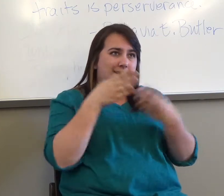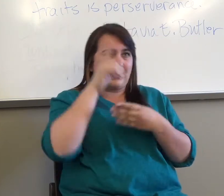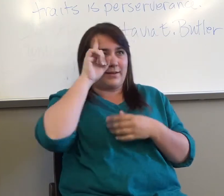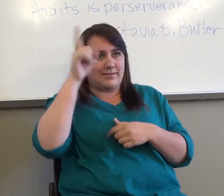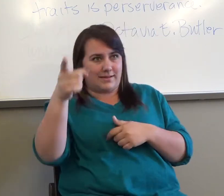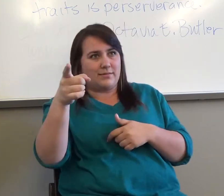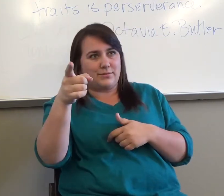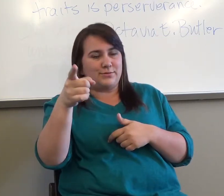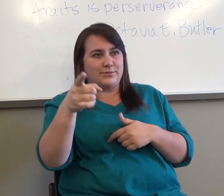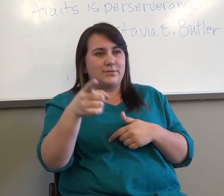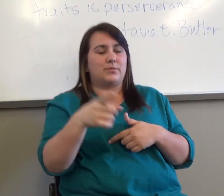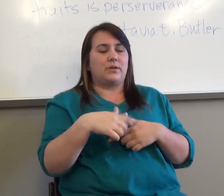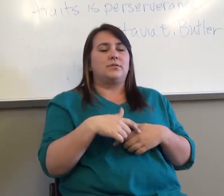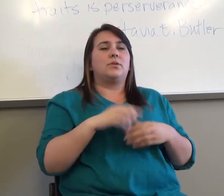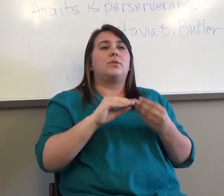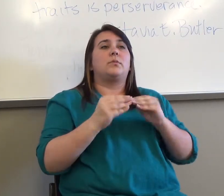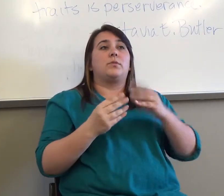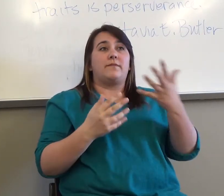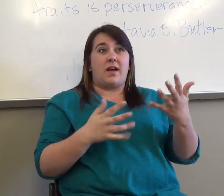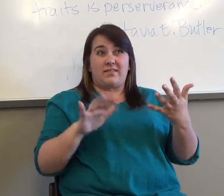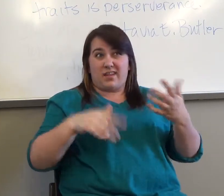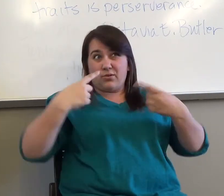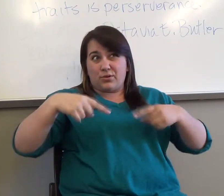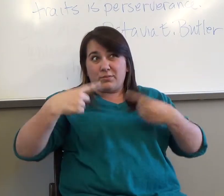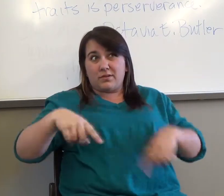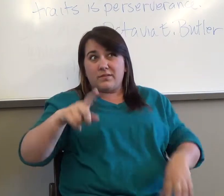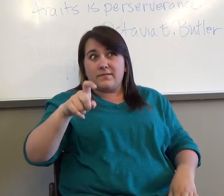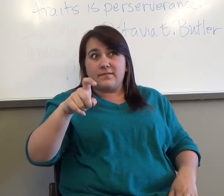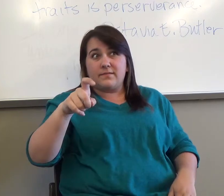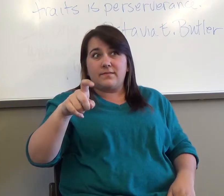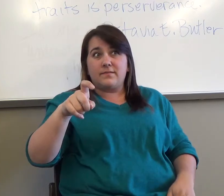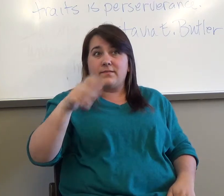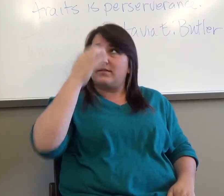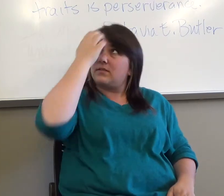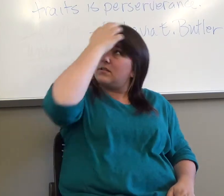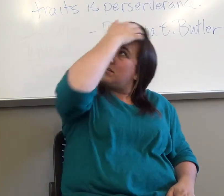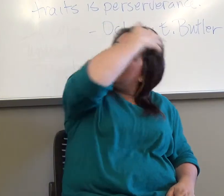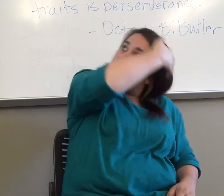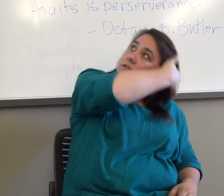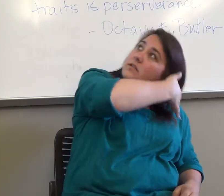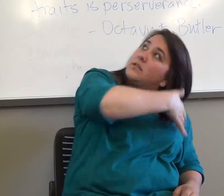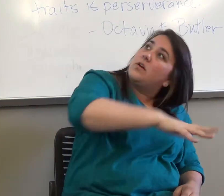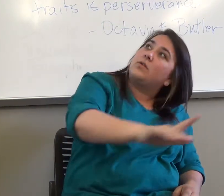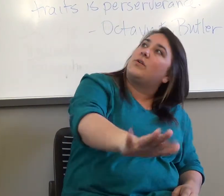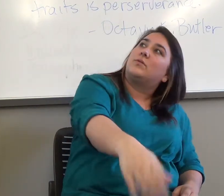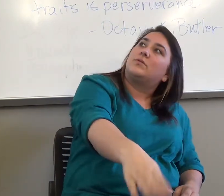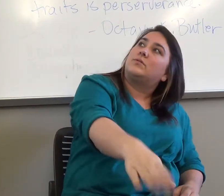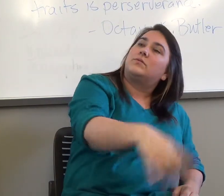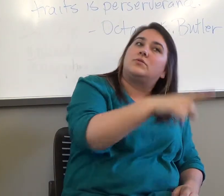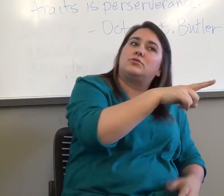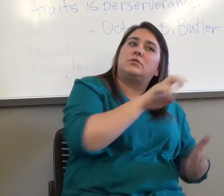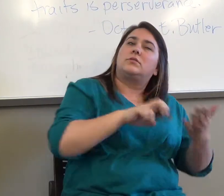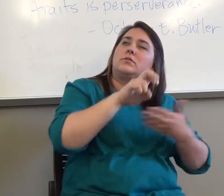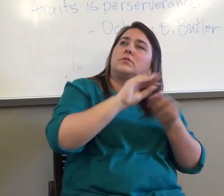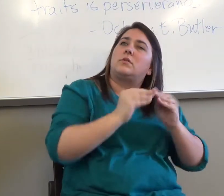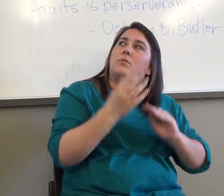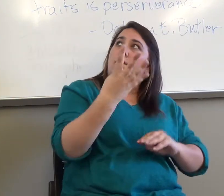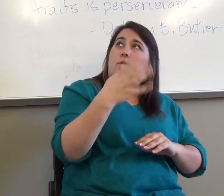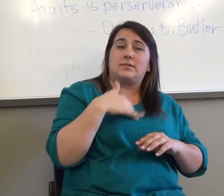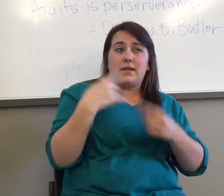So is this argumentative? A successful career often hinges on hard work, dedication,